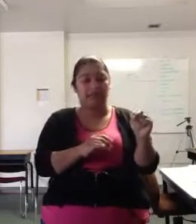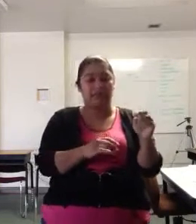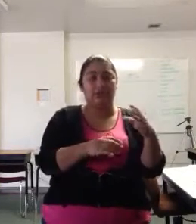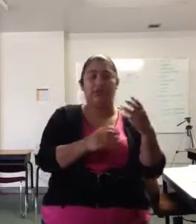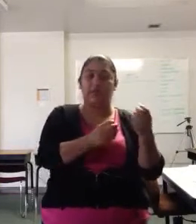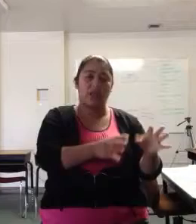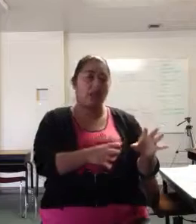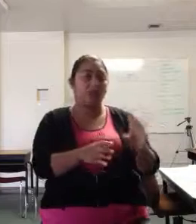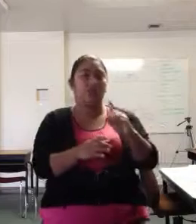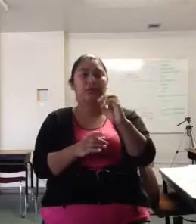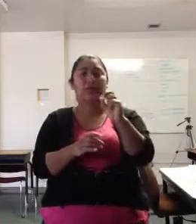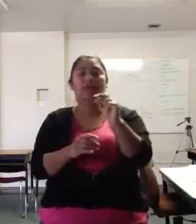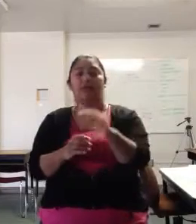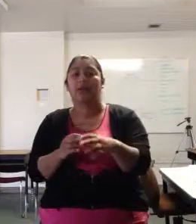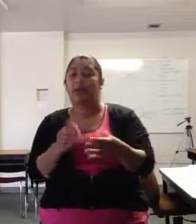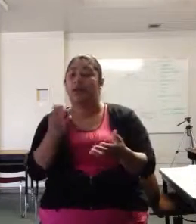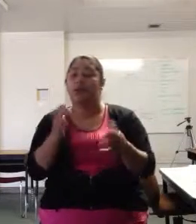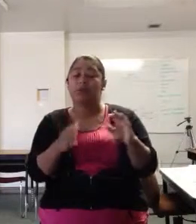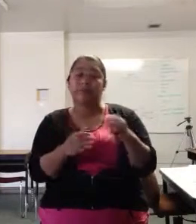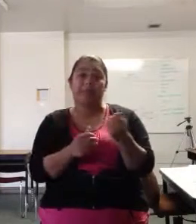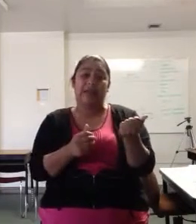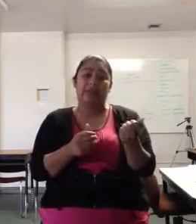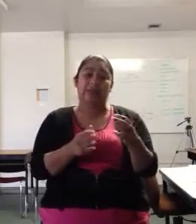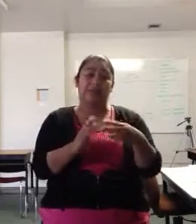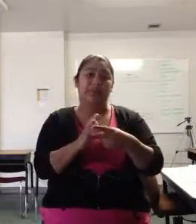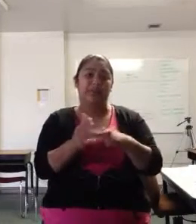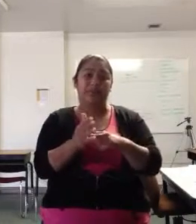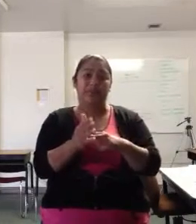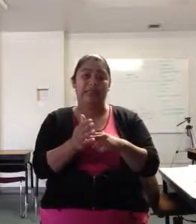also mean, or really mathematically, it means the opposite.